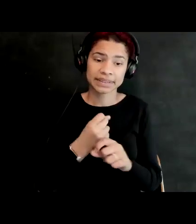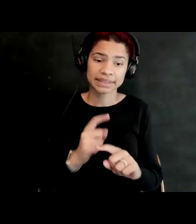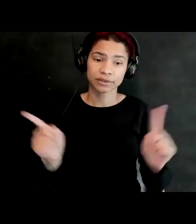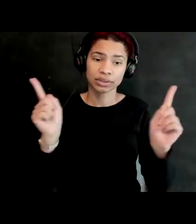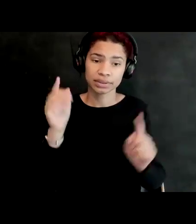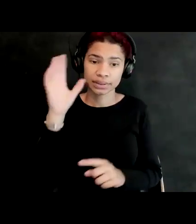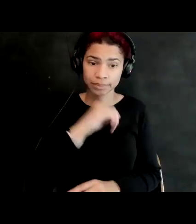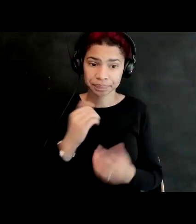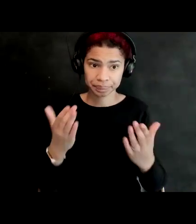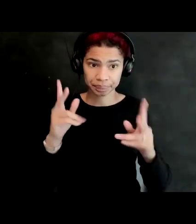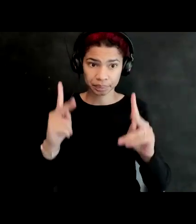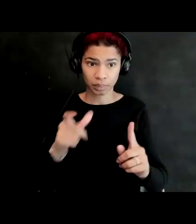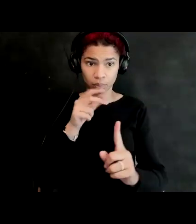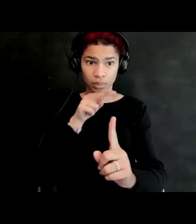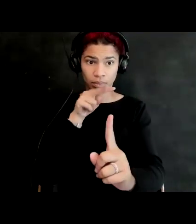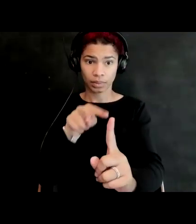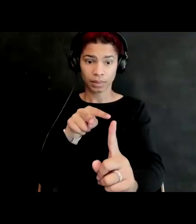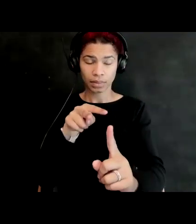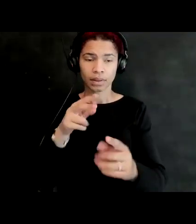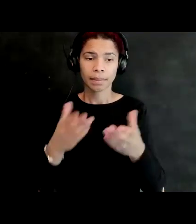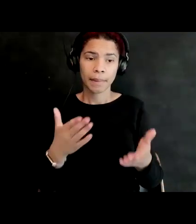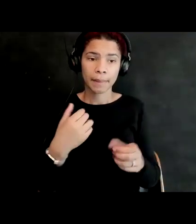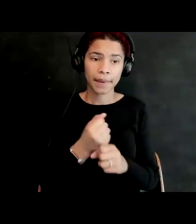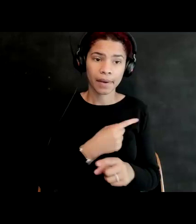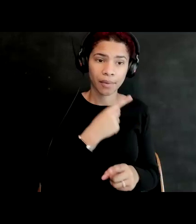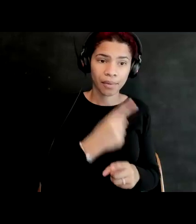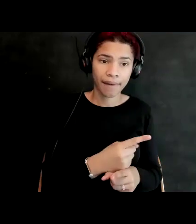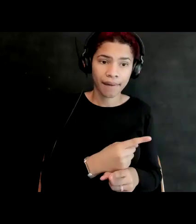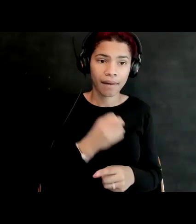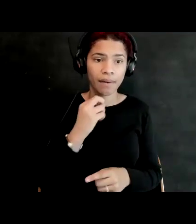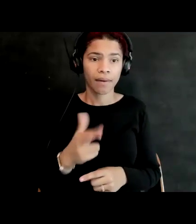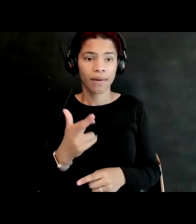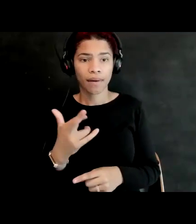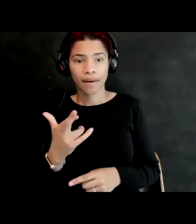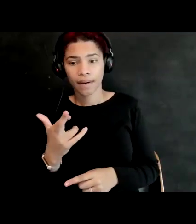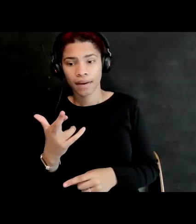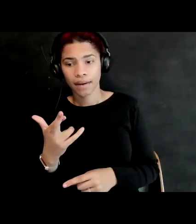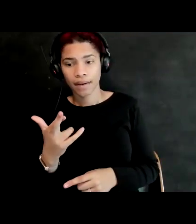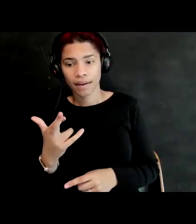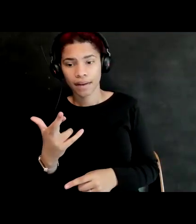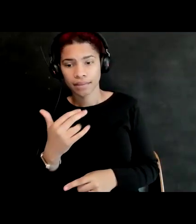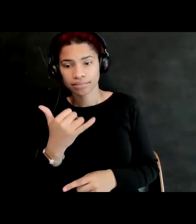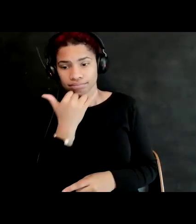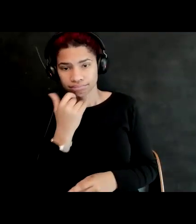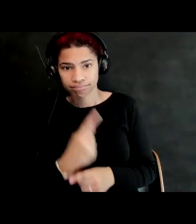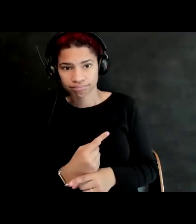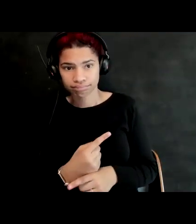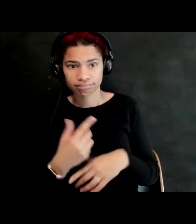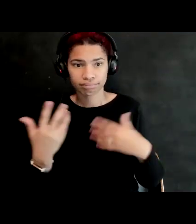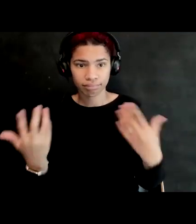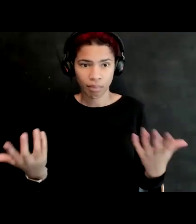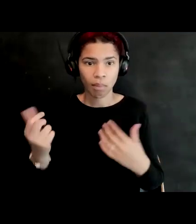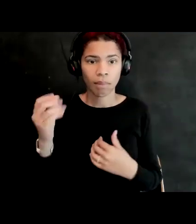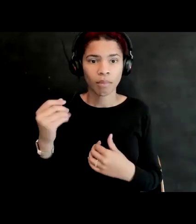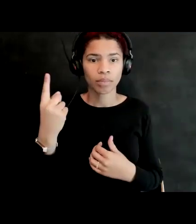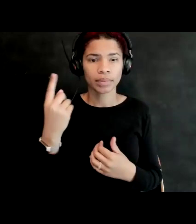onlooker made correct or incorrect assumptions about that moment. So, no, that's great. So one of the things that